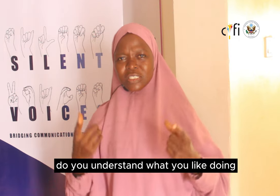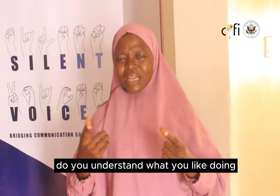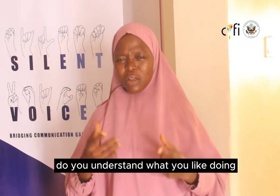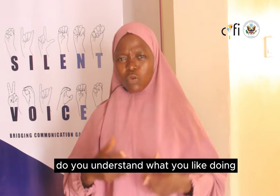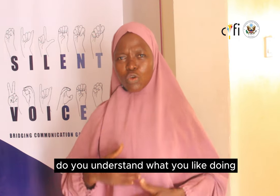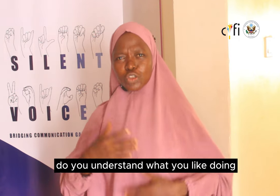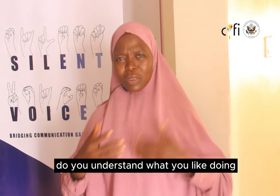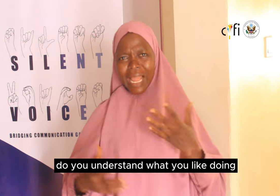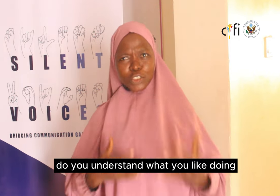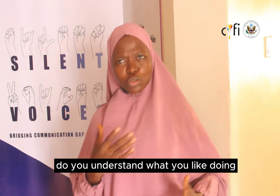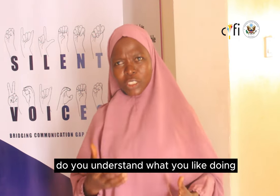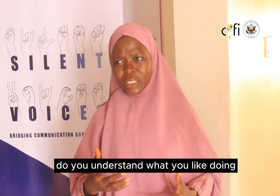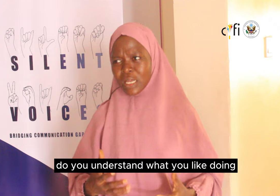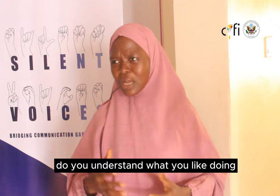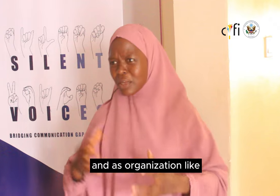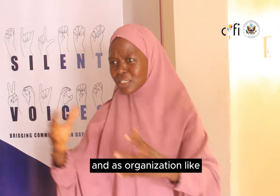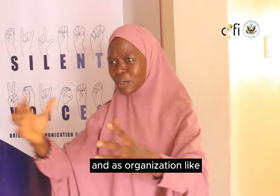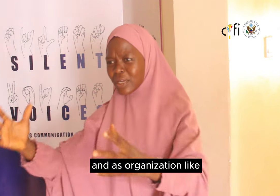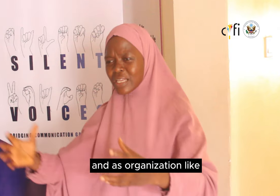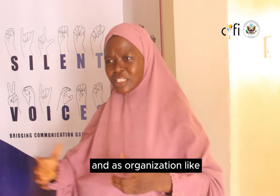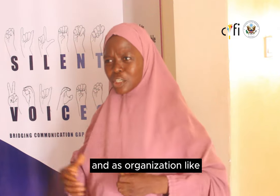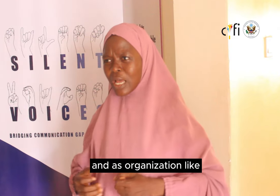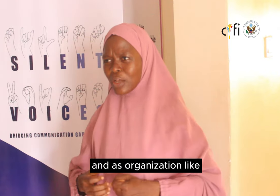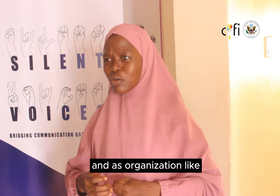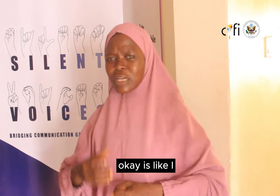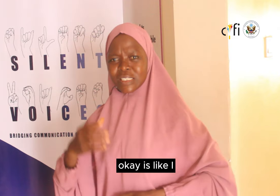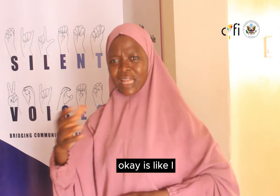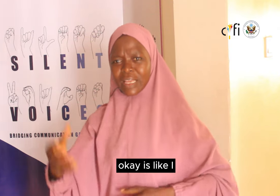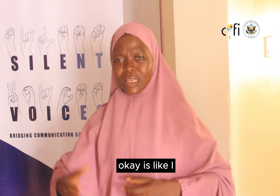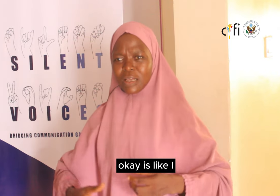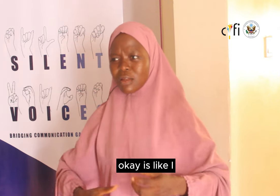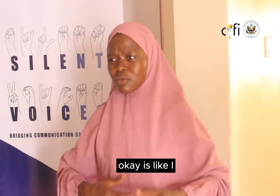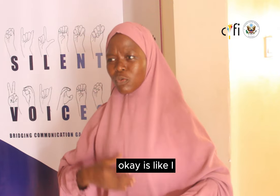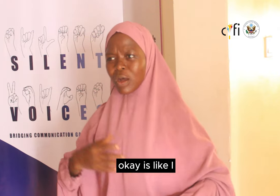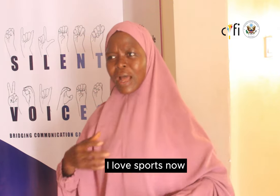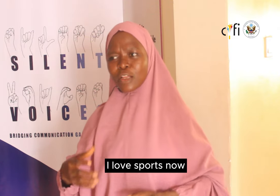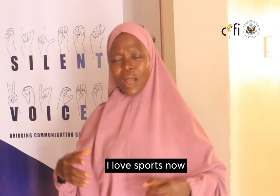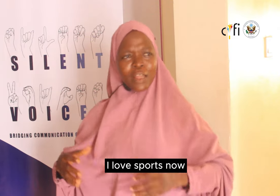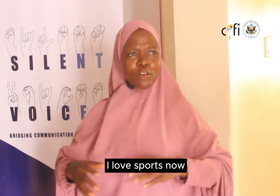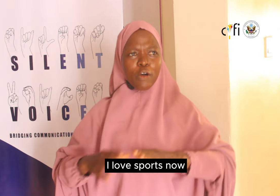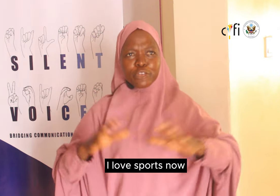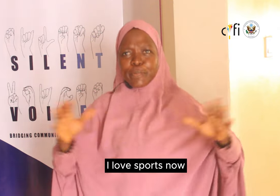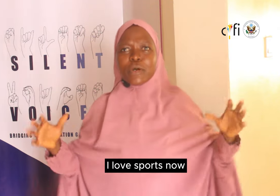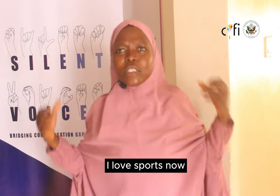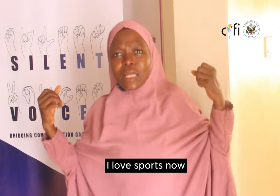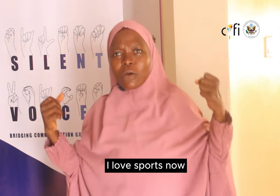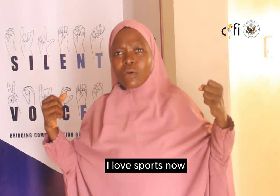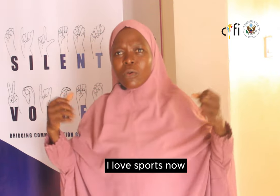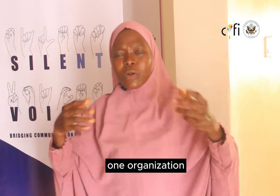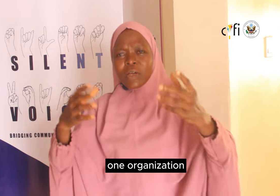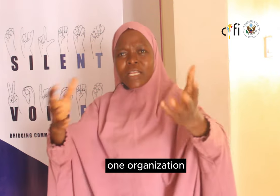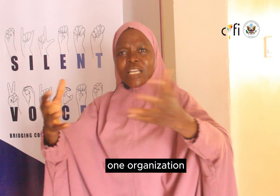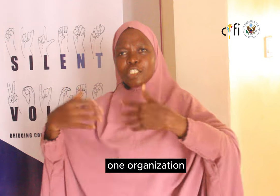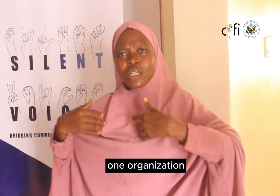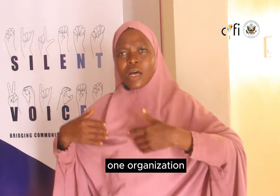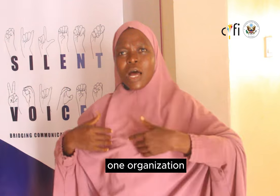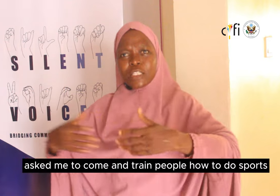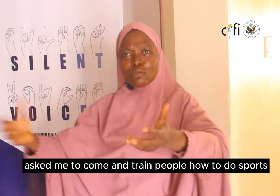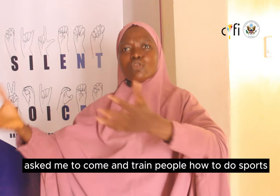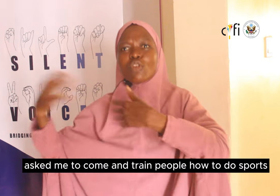understand? What you like doing? I now see organization like, okay, it's like, well, I love sports now. One organization now asked me to come